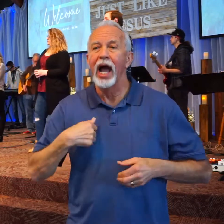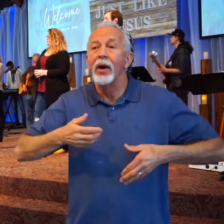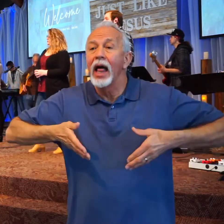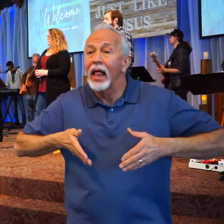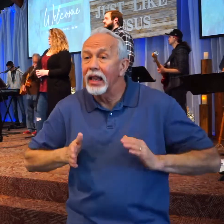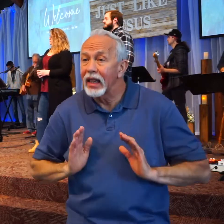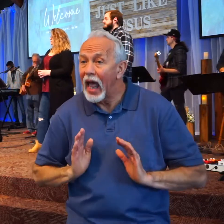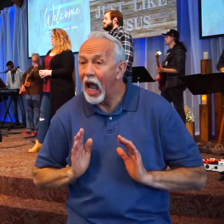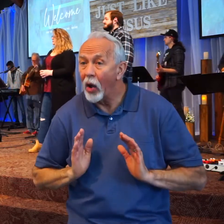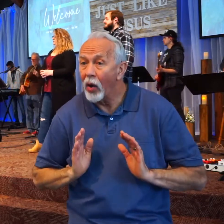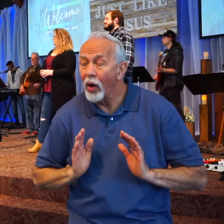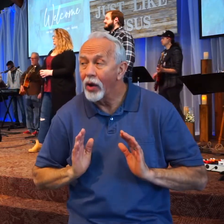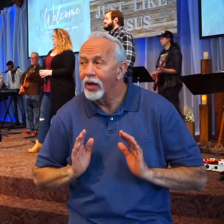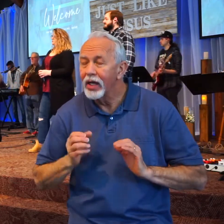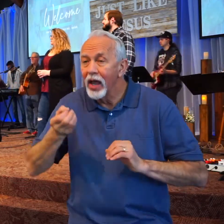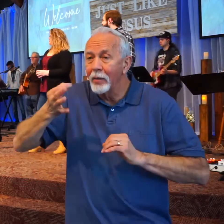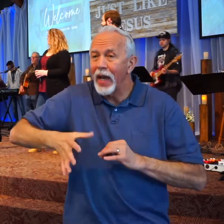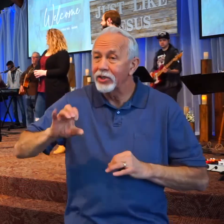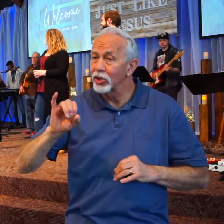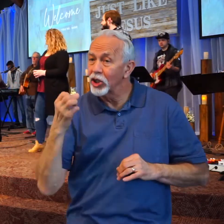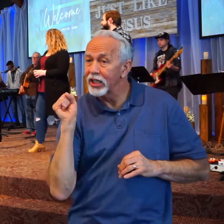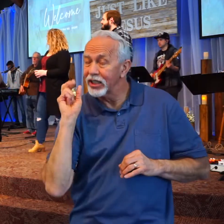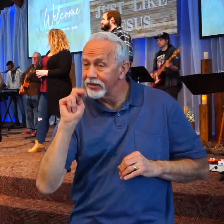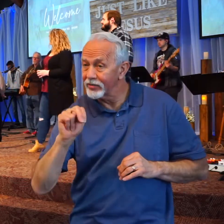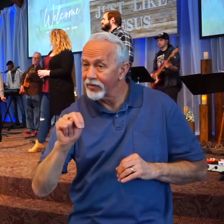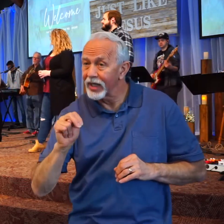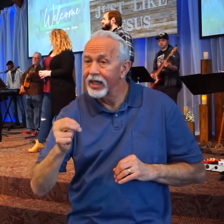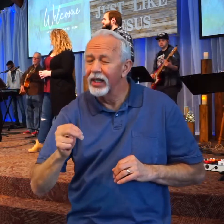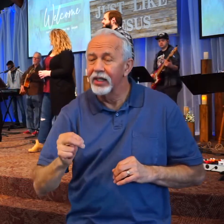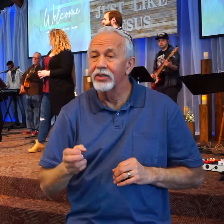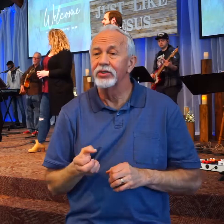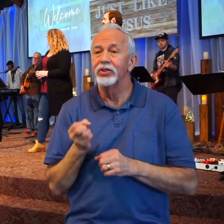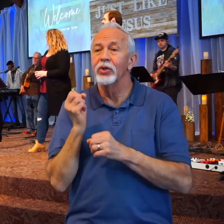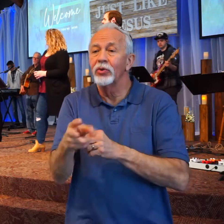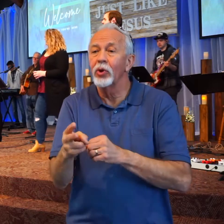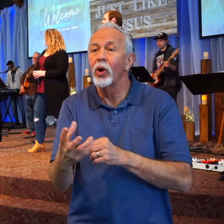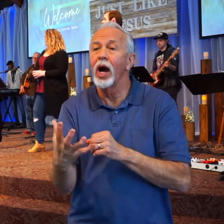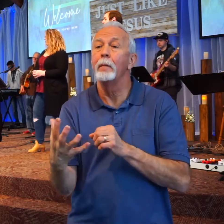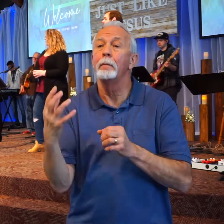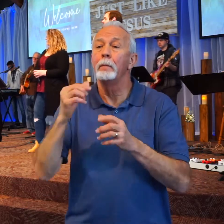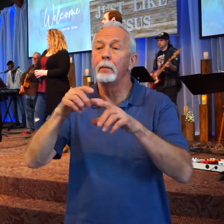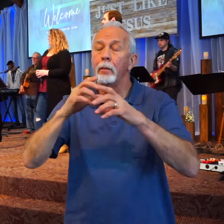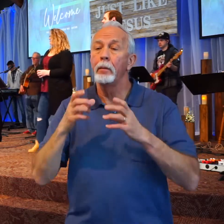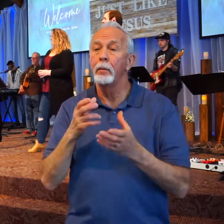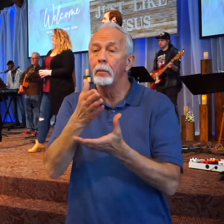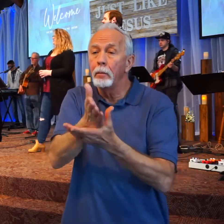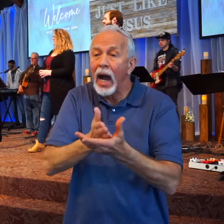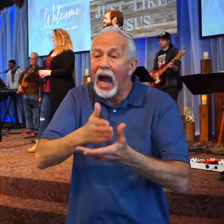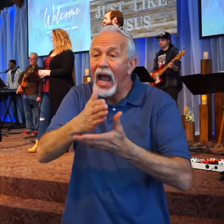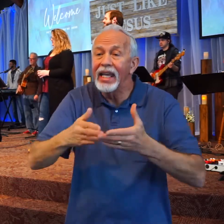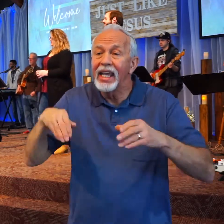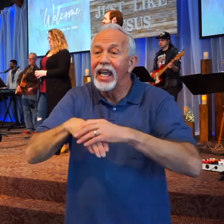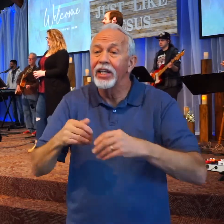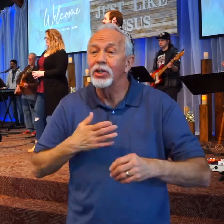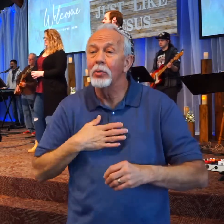allow Pastor Jason to throw a pie into my face in front of all of you.